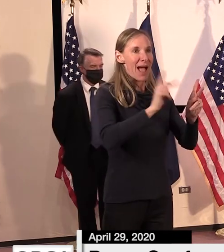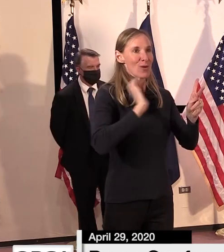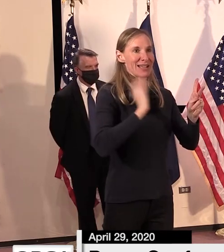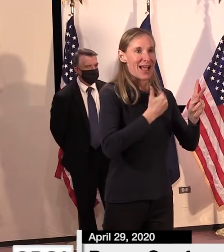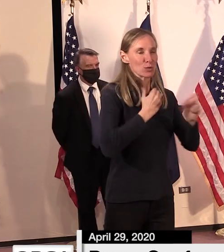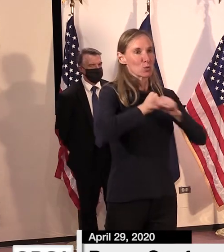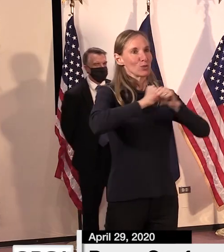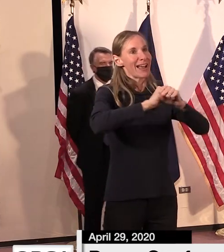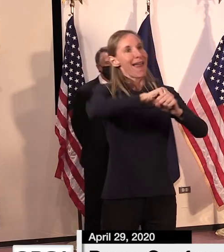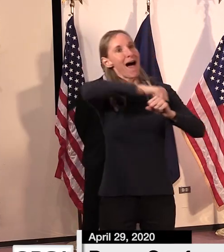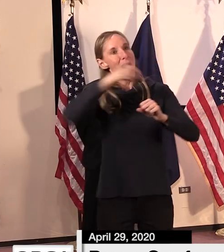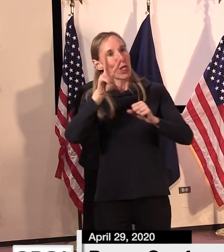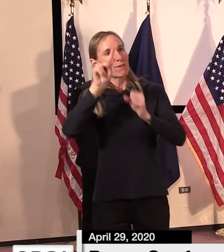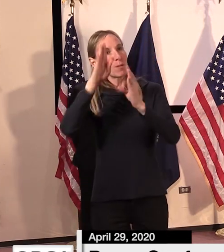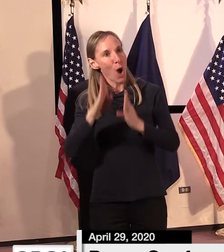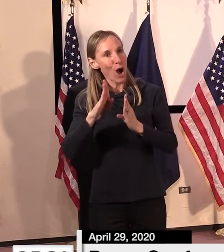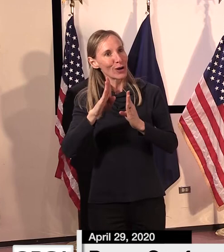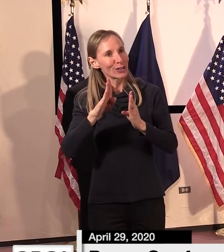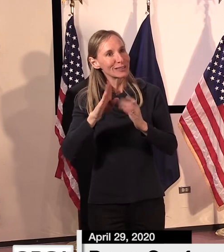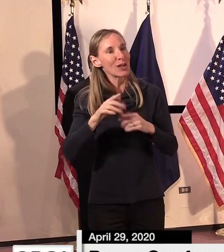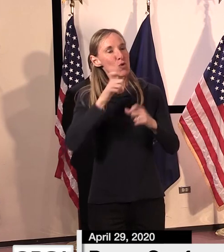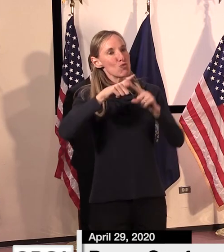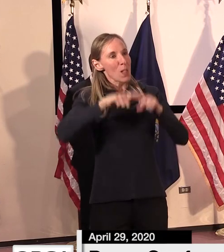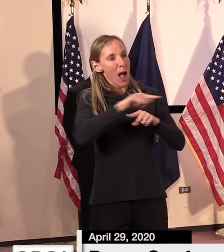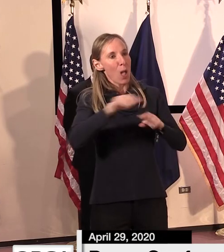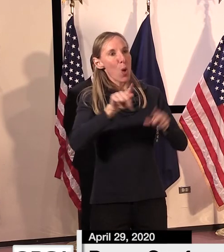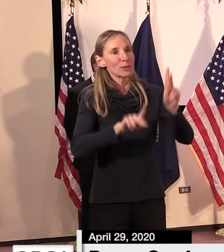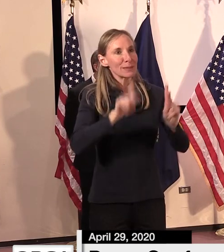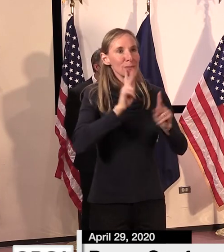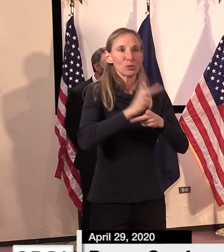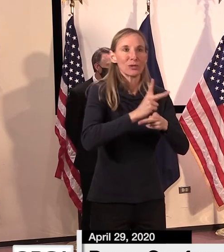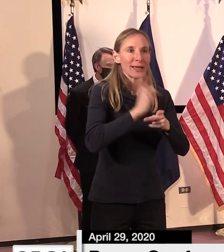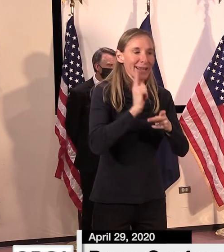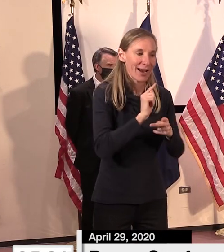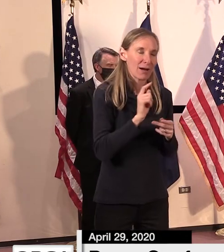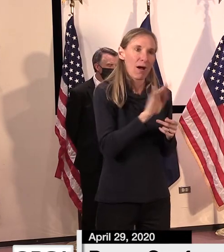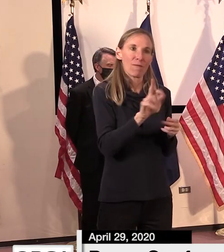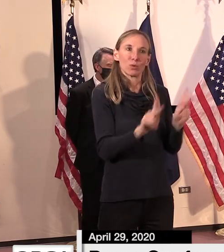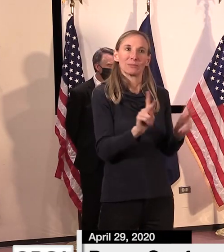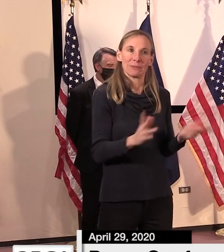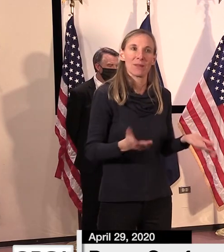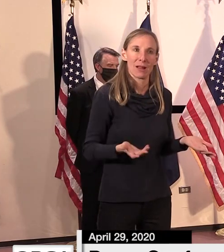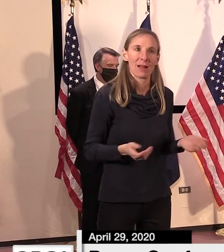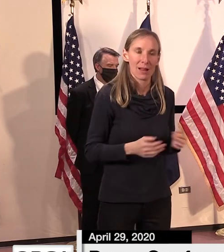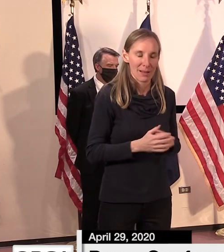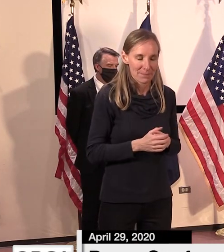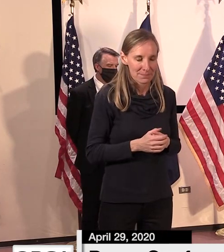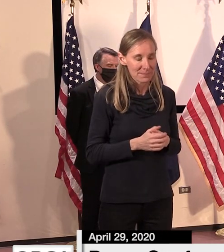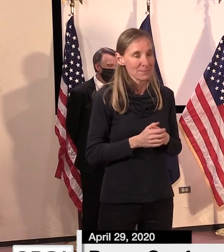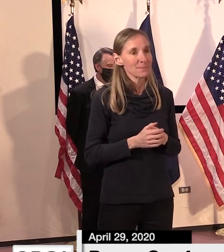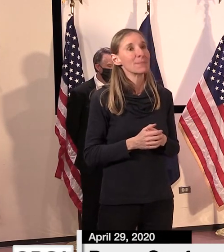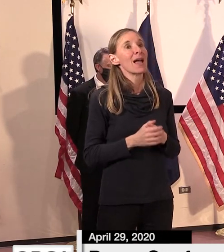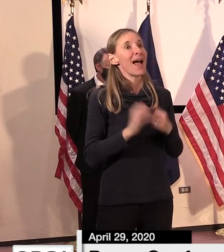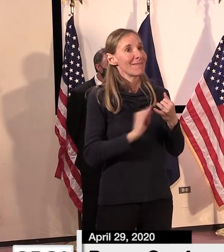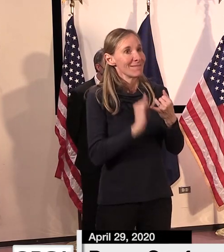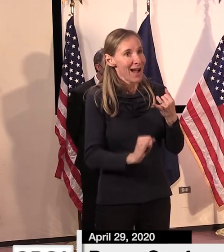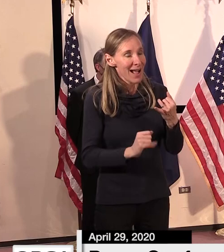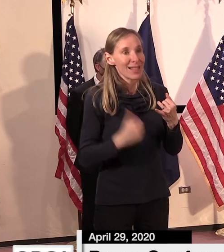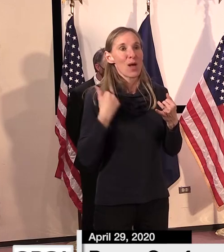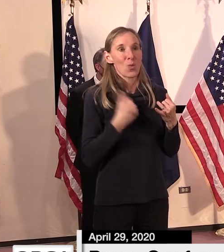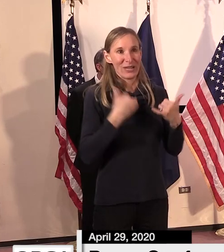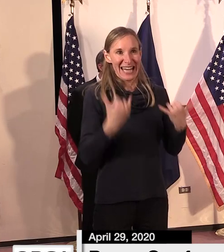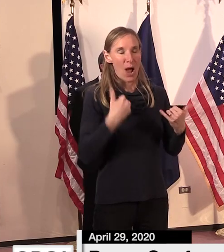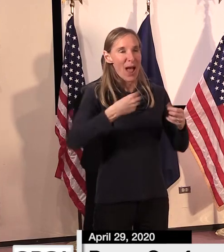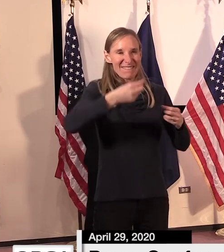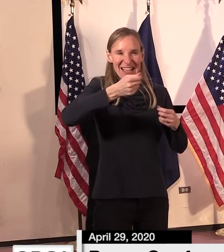protecting Vermonters who count on these healthcare workers for their care. And finally, we now provide